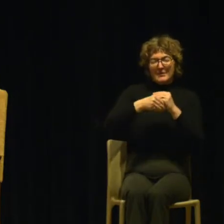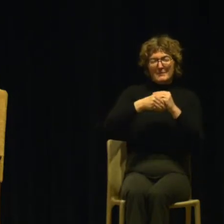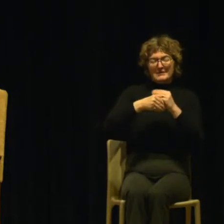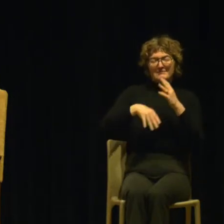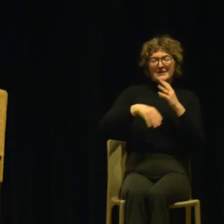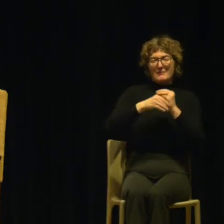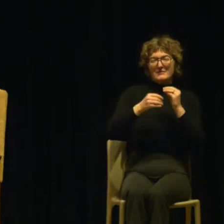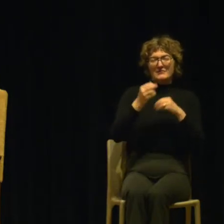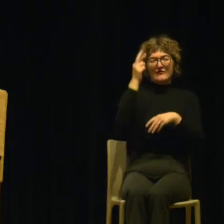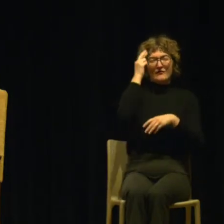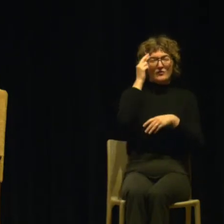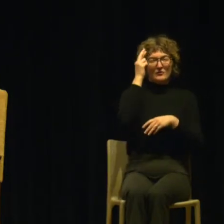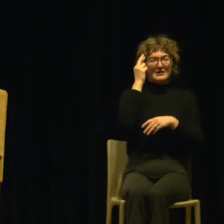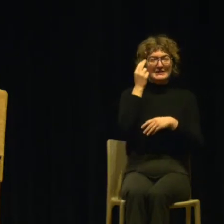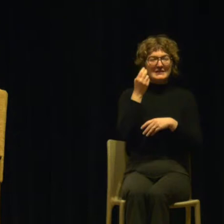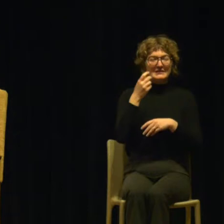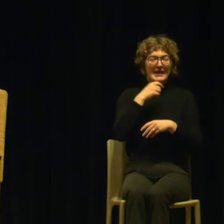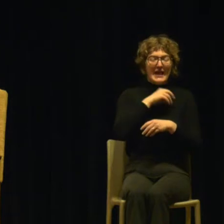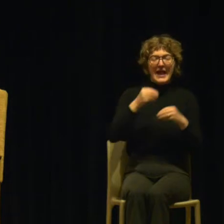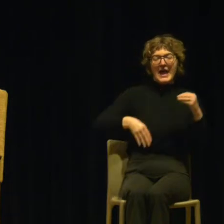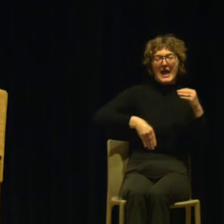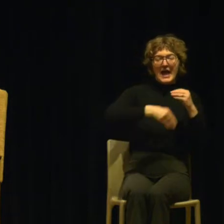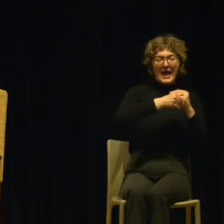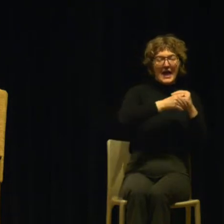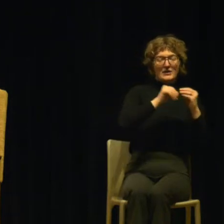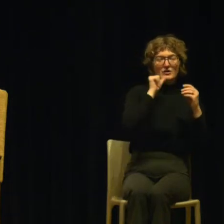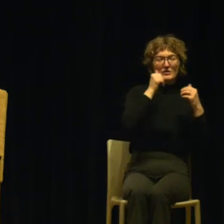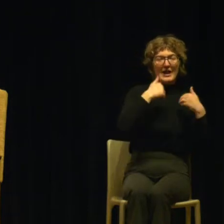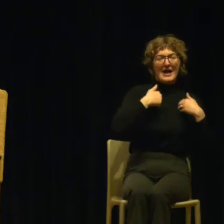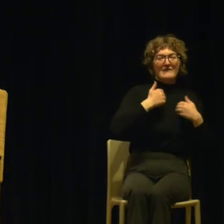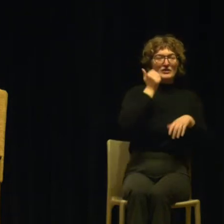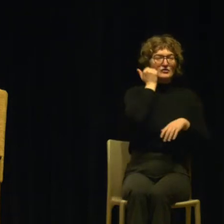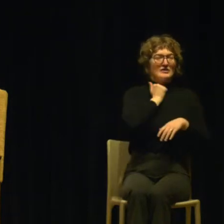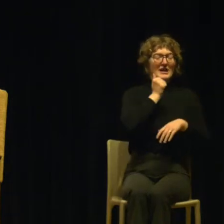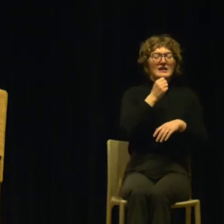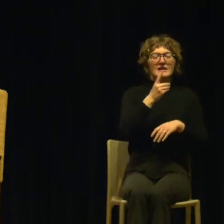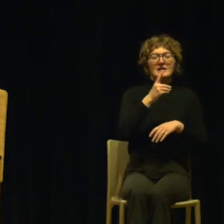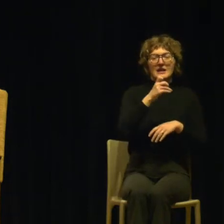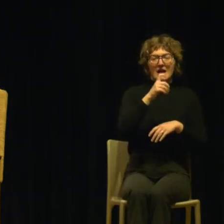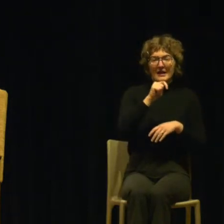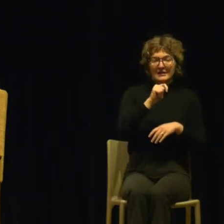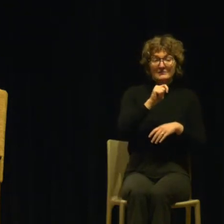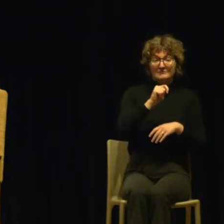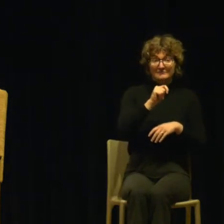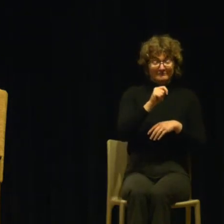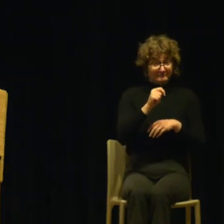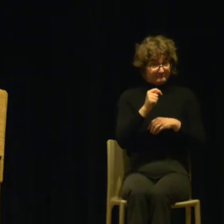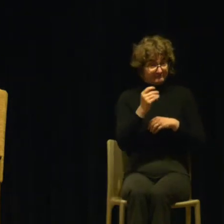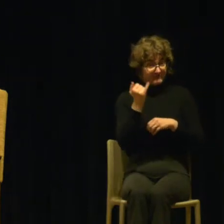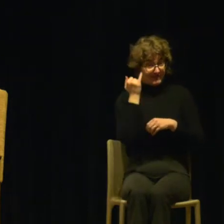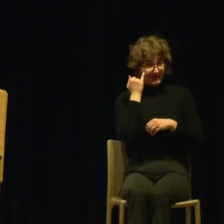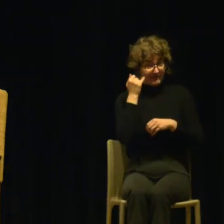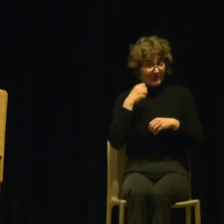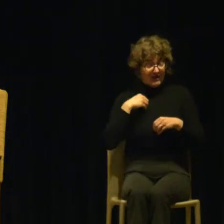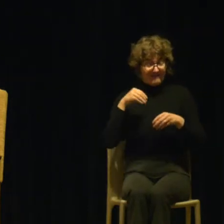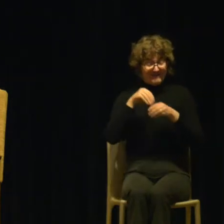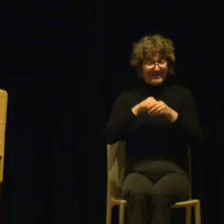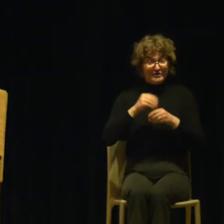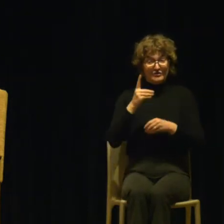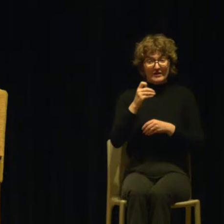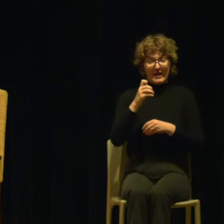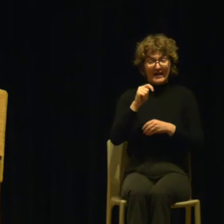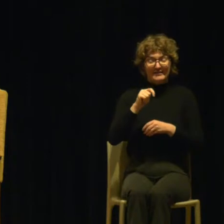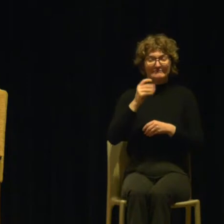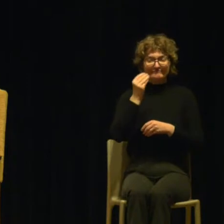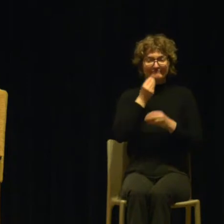for a reason. They just supplement things that you don't get in your diet. Preferably get it from your diet, but